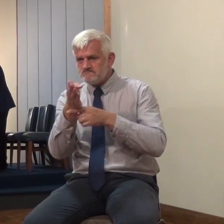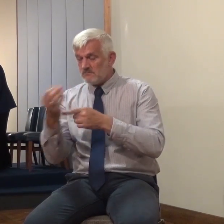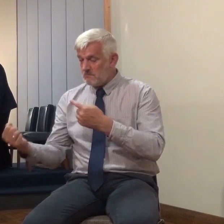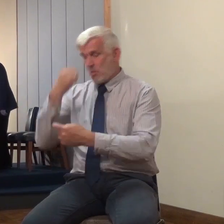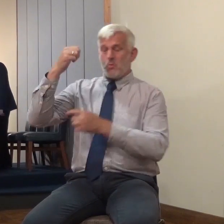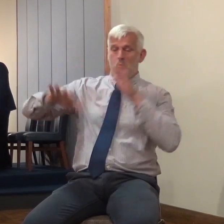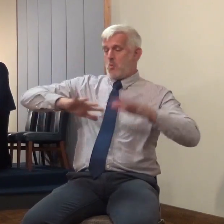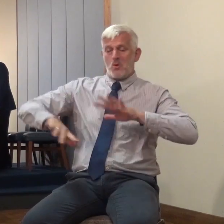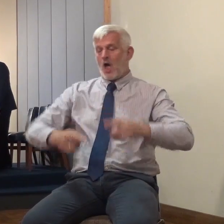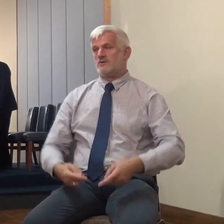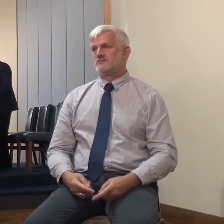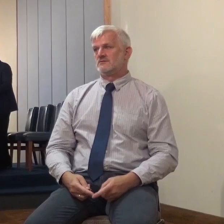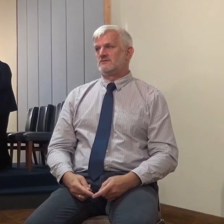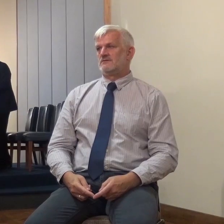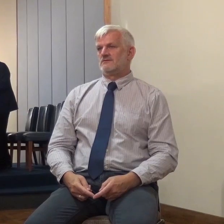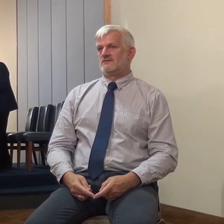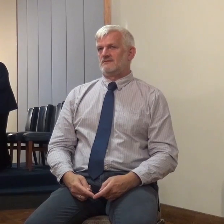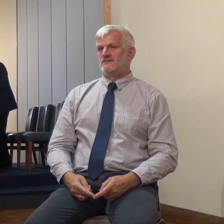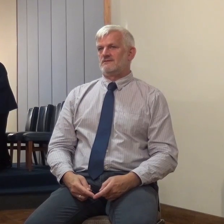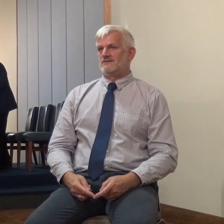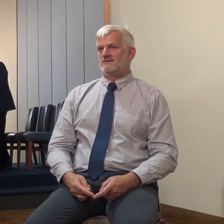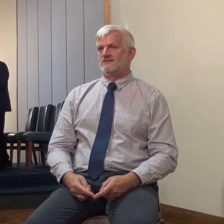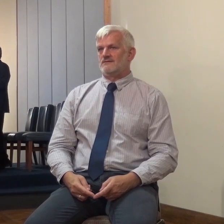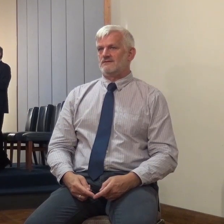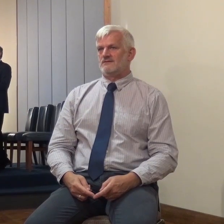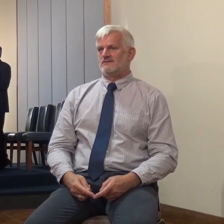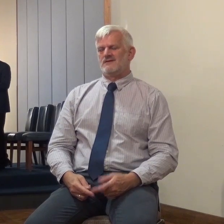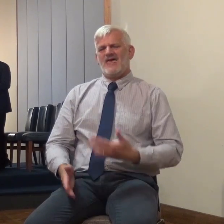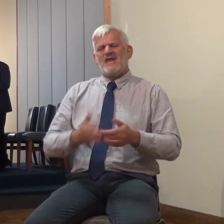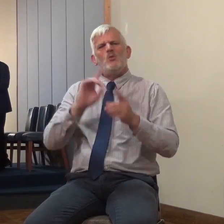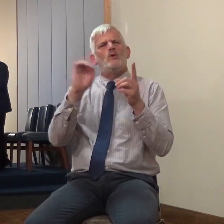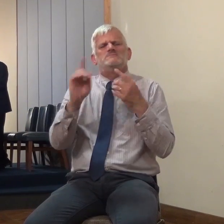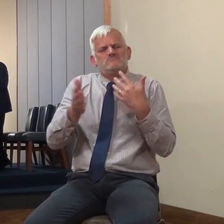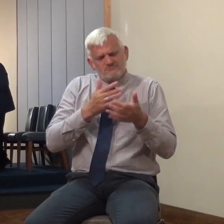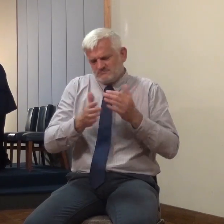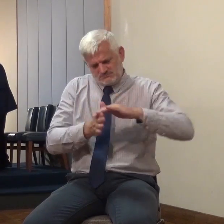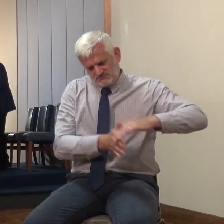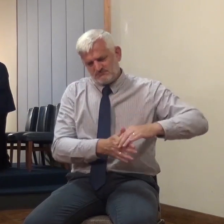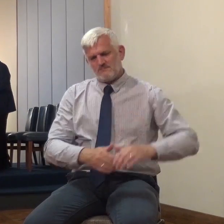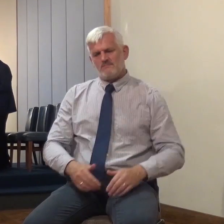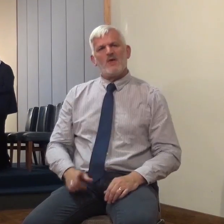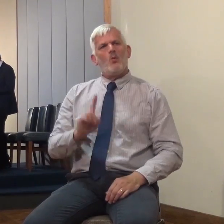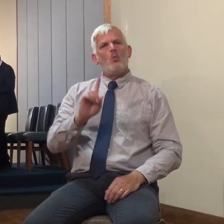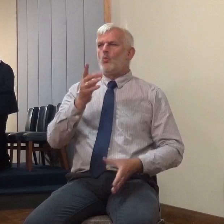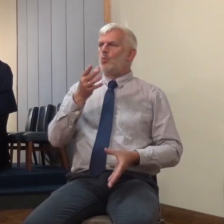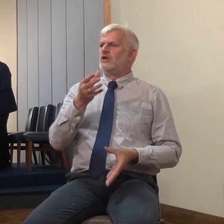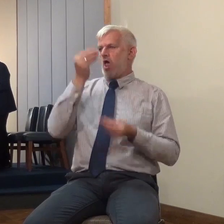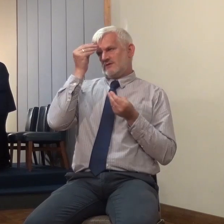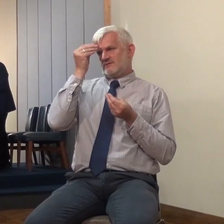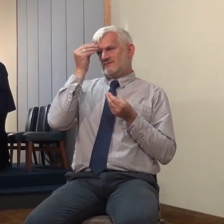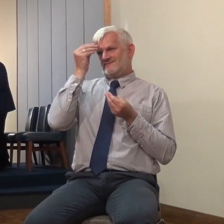achieve. So what then are some of the lessons we can learn that piece of exegesis